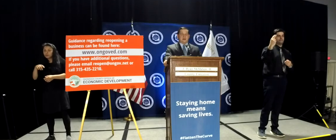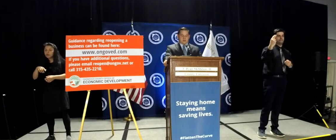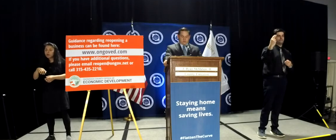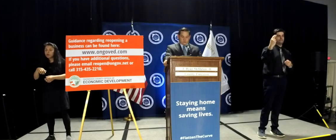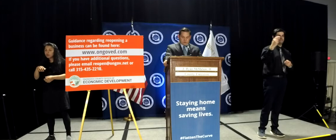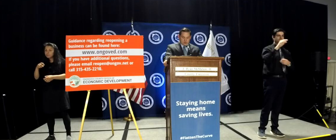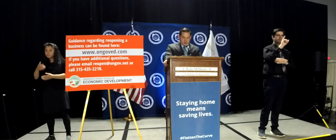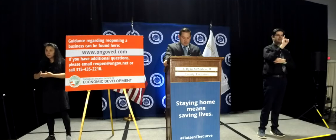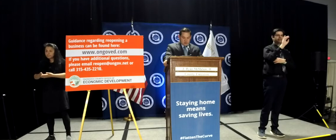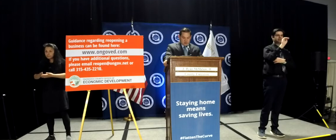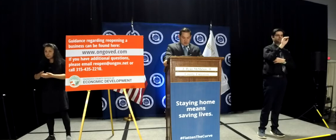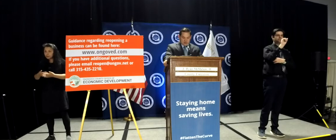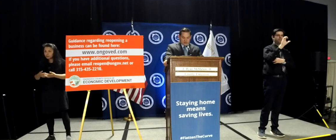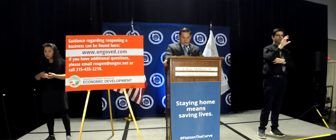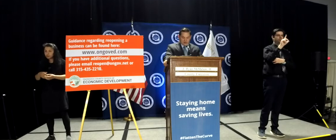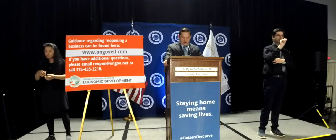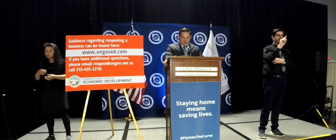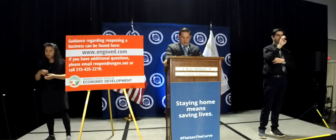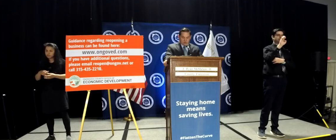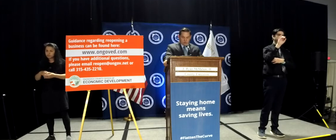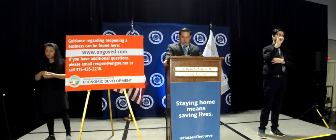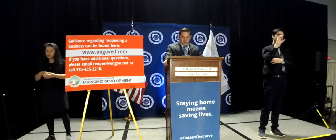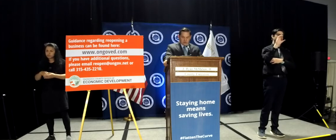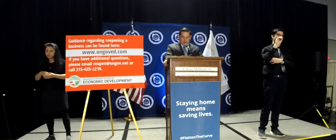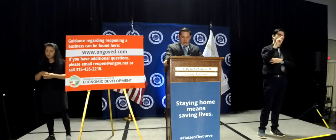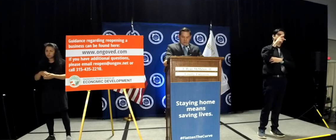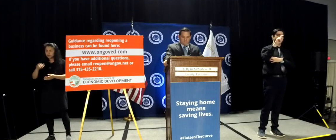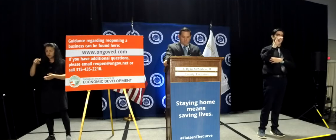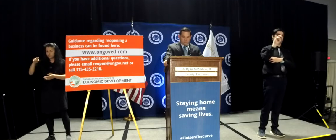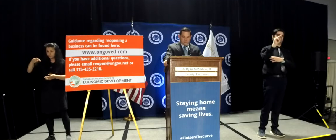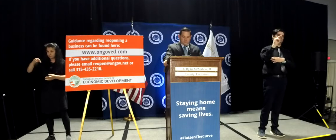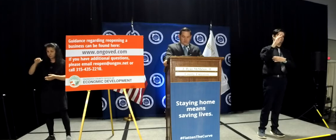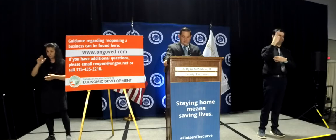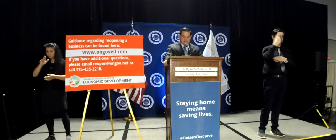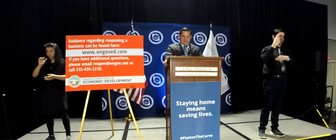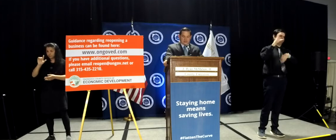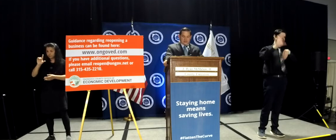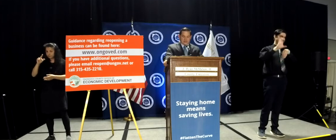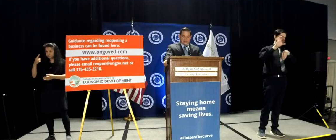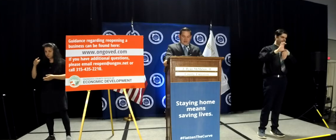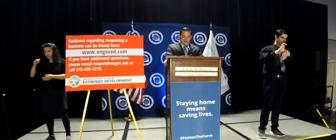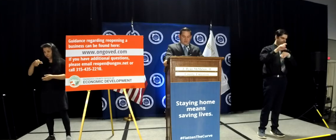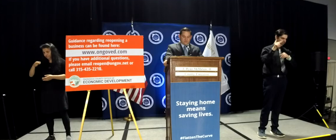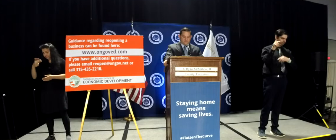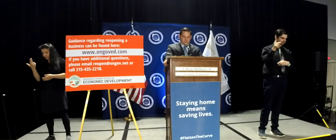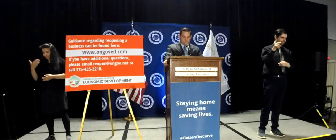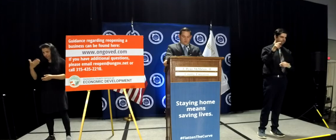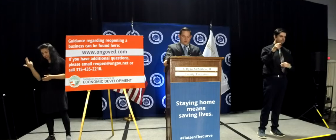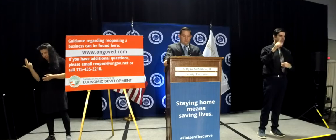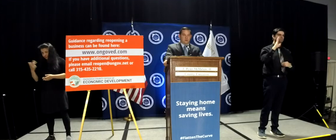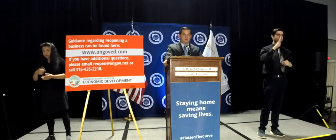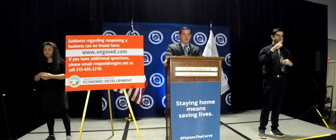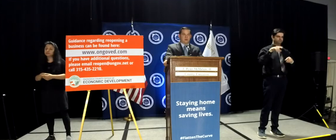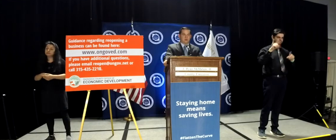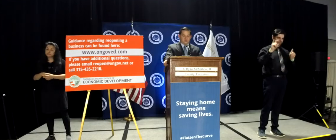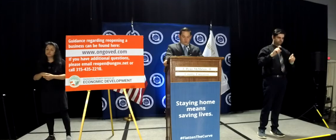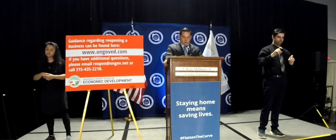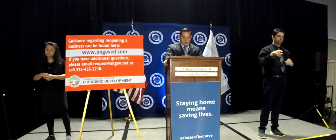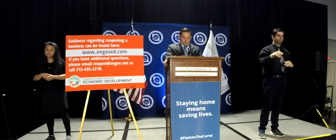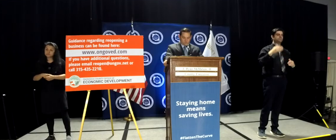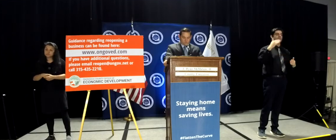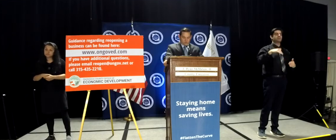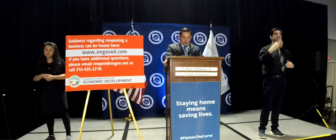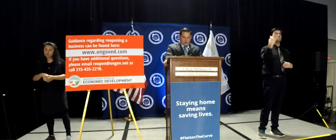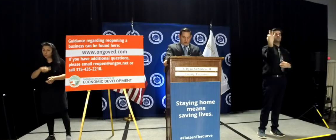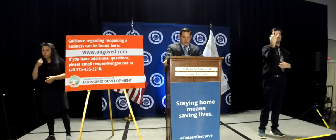eastern towns. And next Friday, we will be at the PSLA Academy, Fowler High